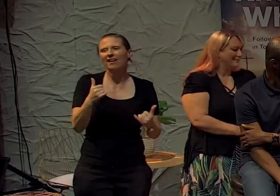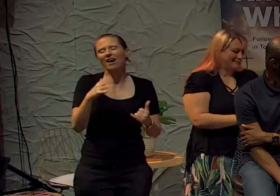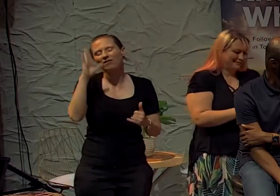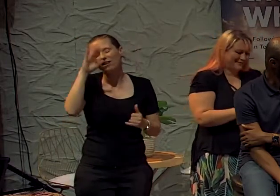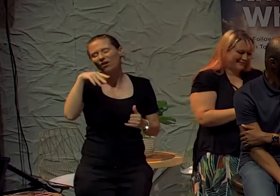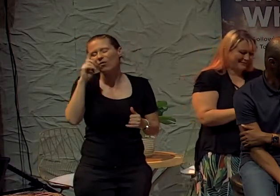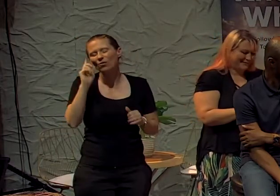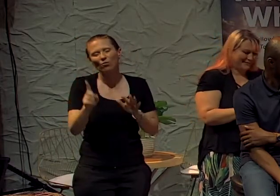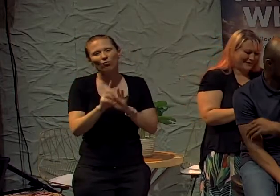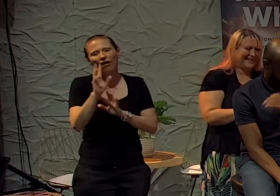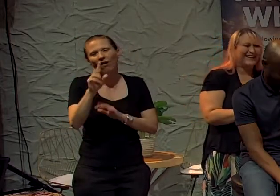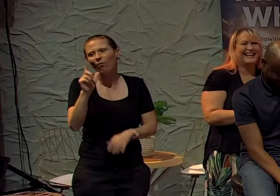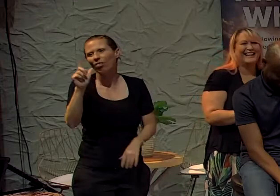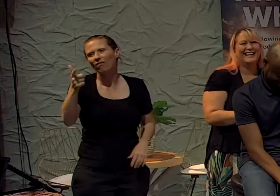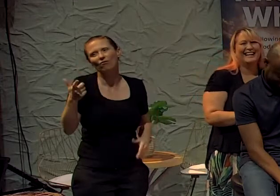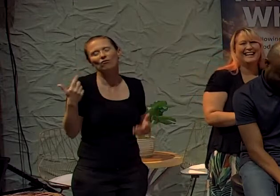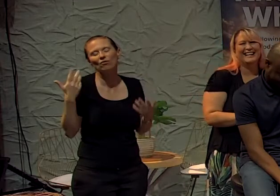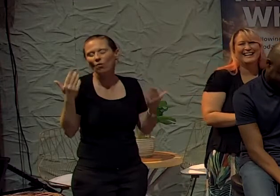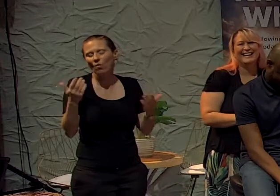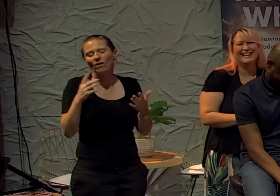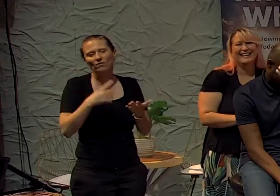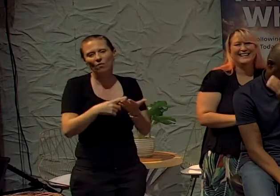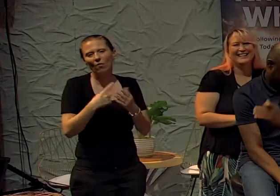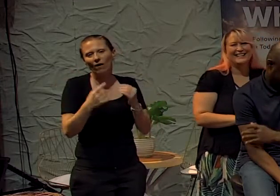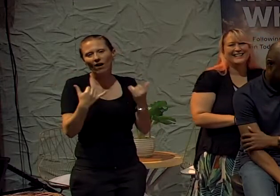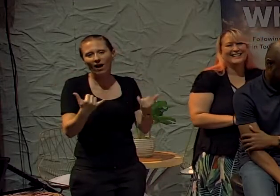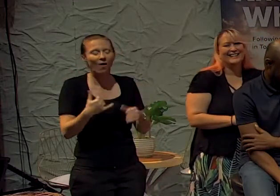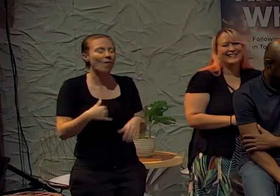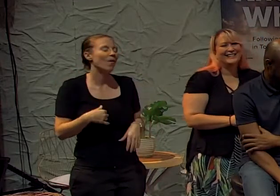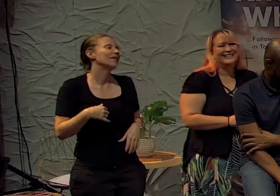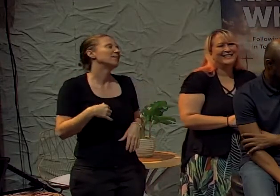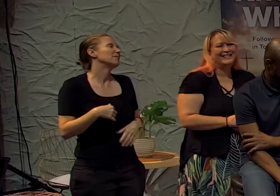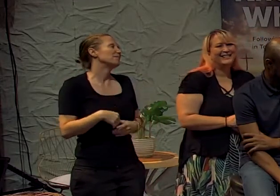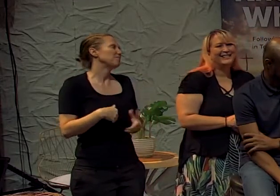gonna do it. And I'm like, so anyway,